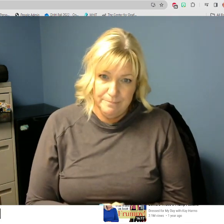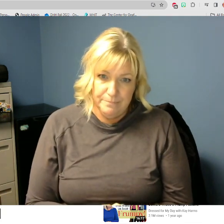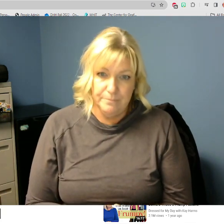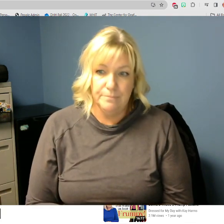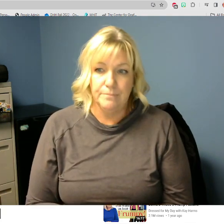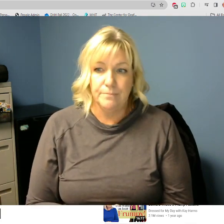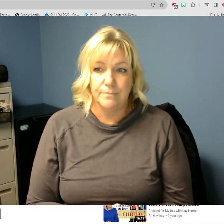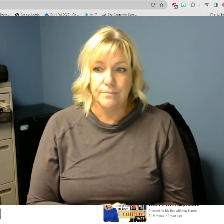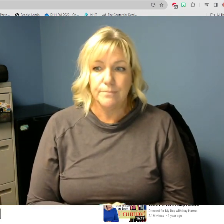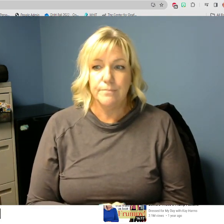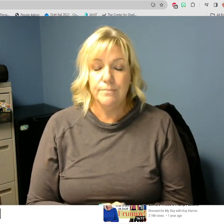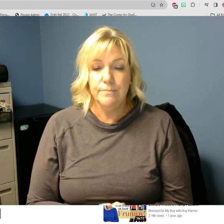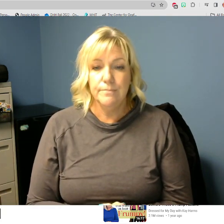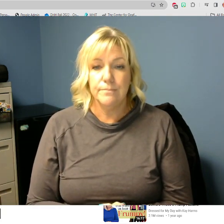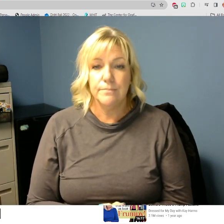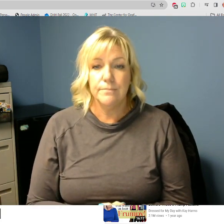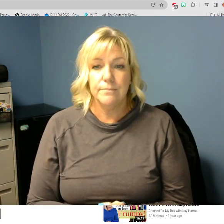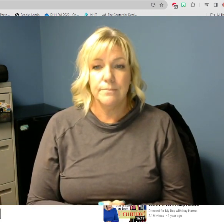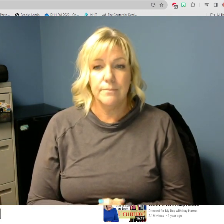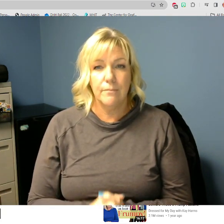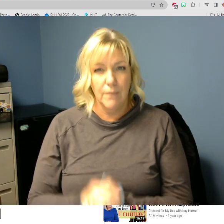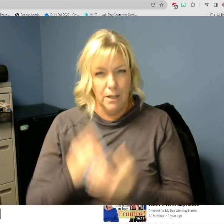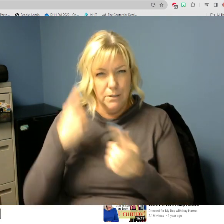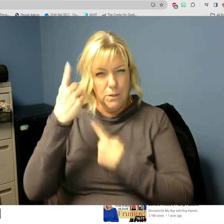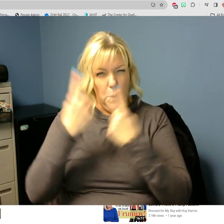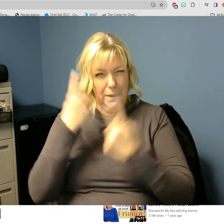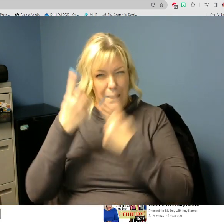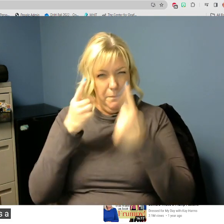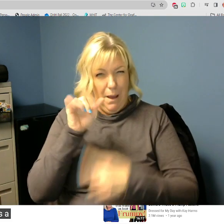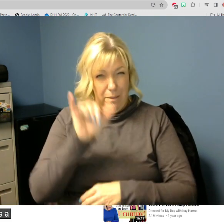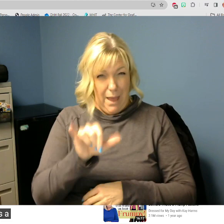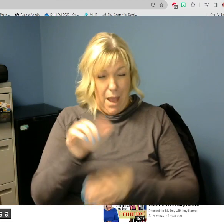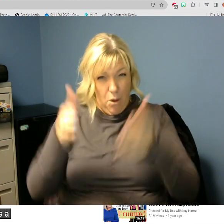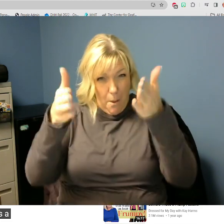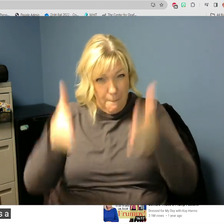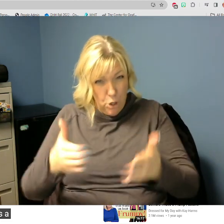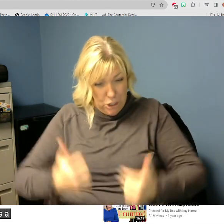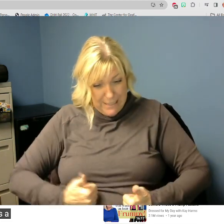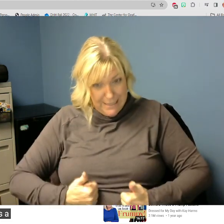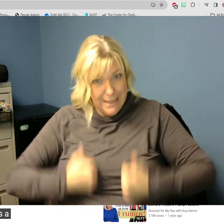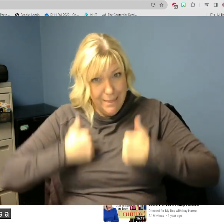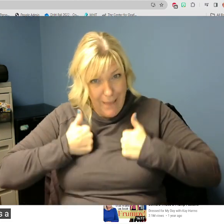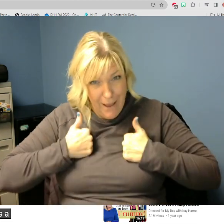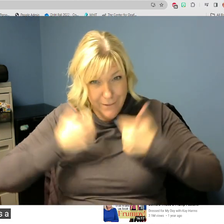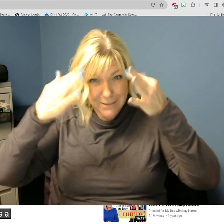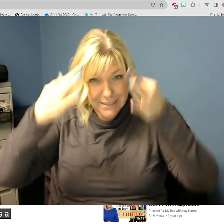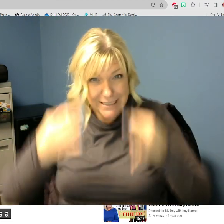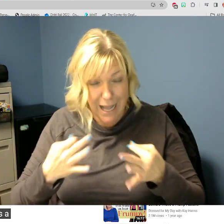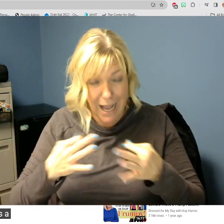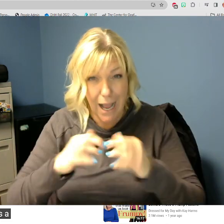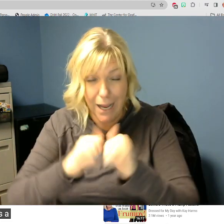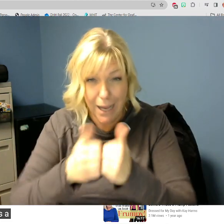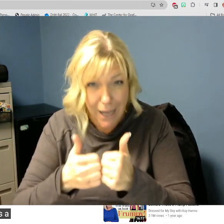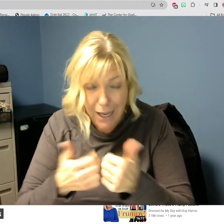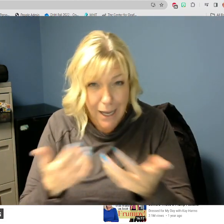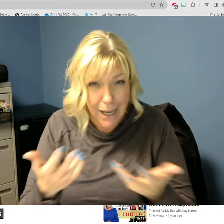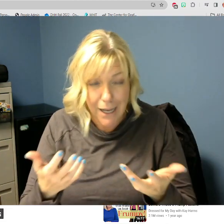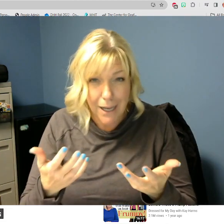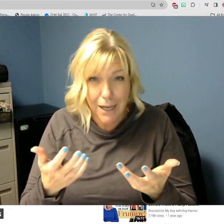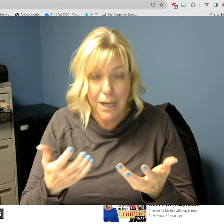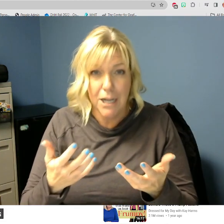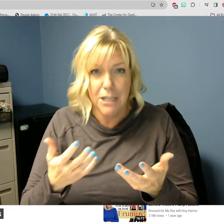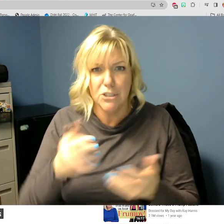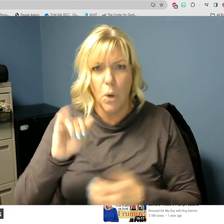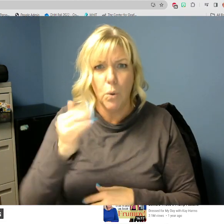So when you think about that, that's the whole scope of a person's life. At the start here, Johnson came here as a black man, served